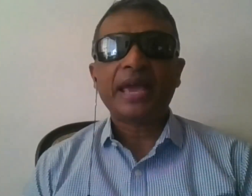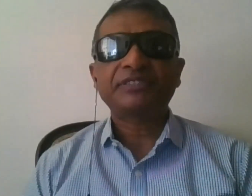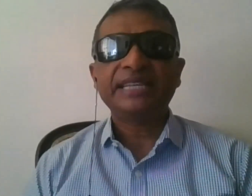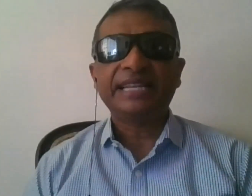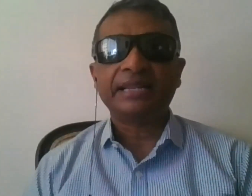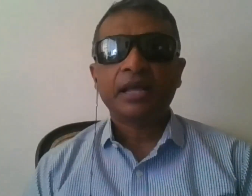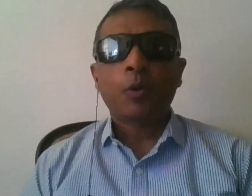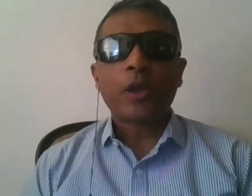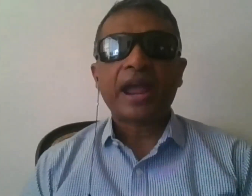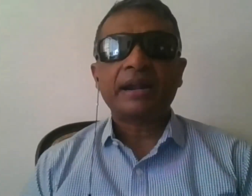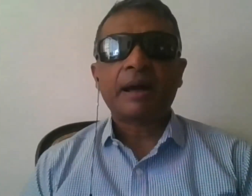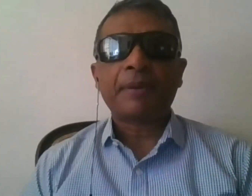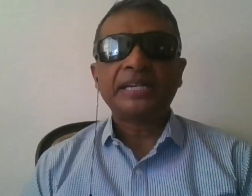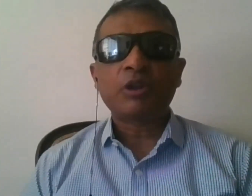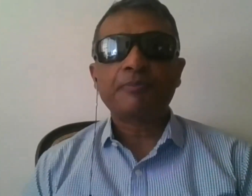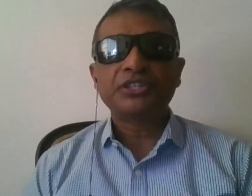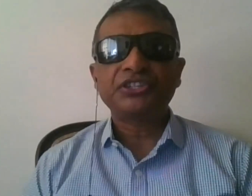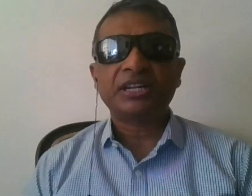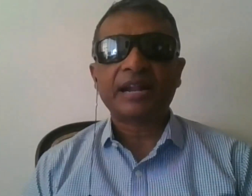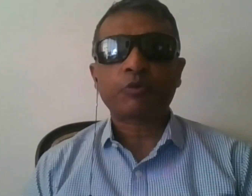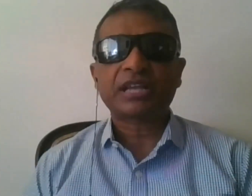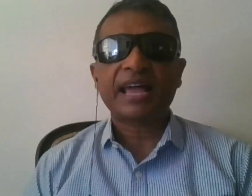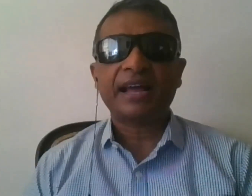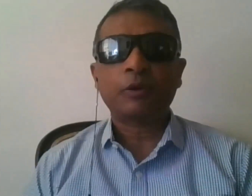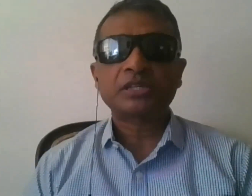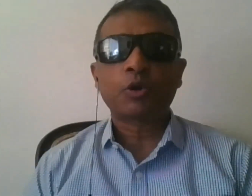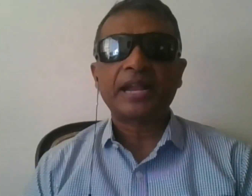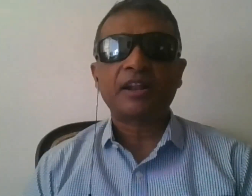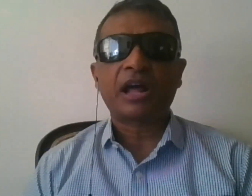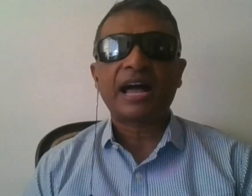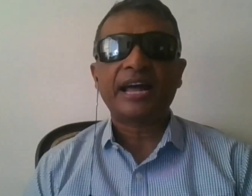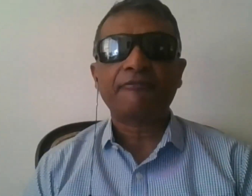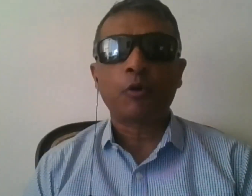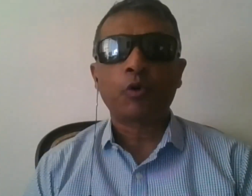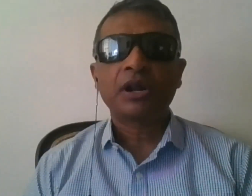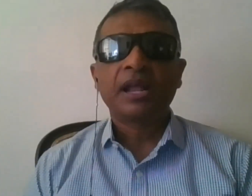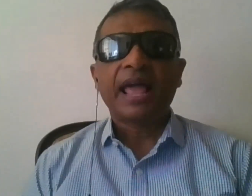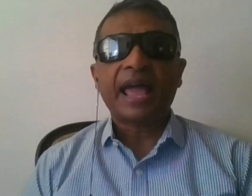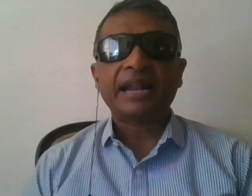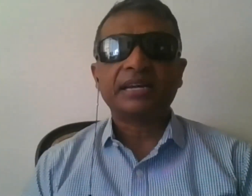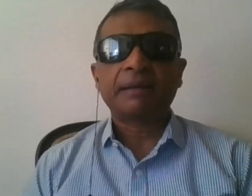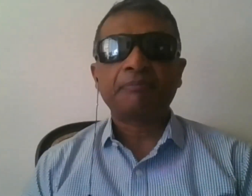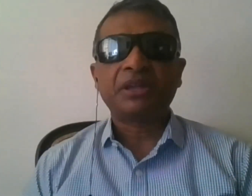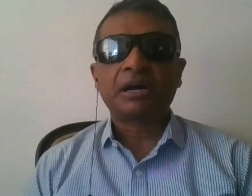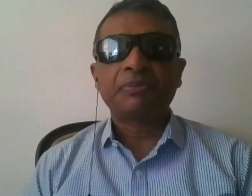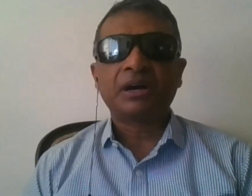example, we have seen where a particular position that was hired was located on a hired floor,